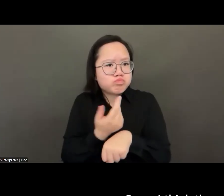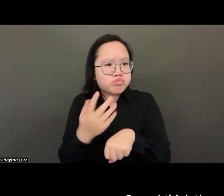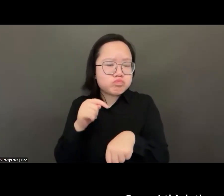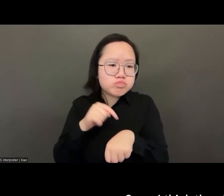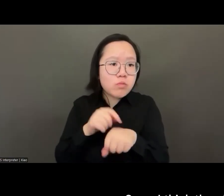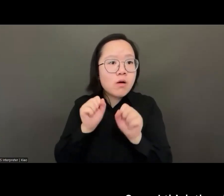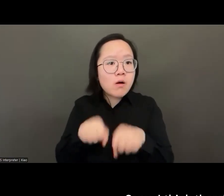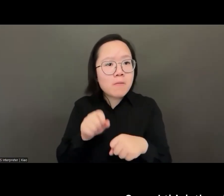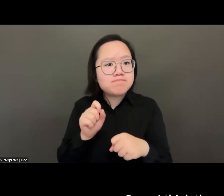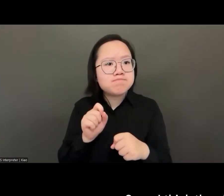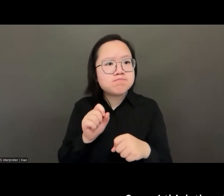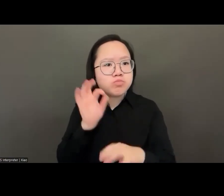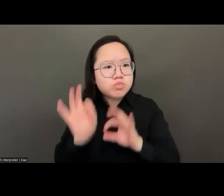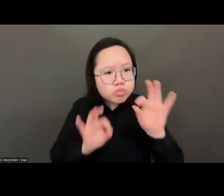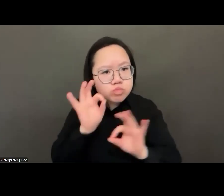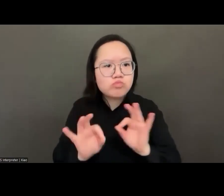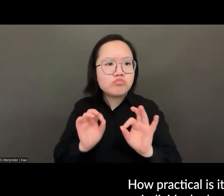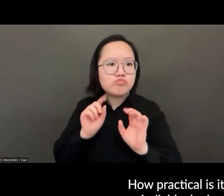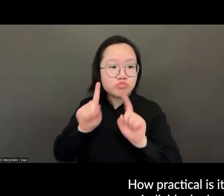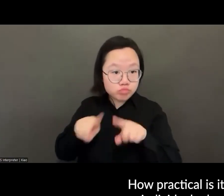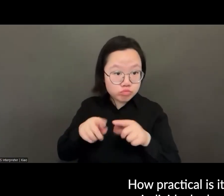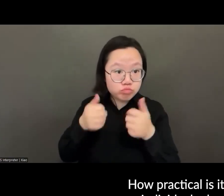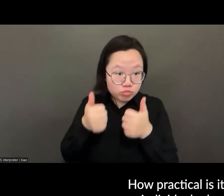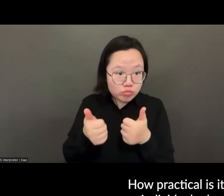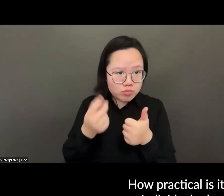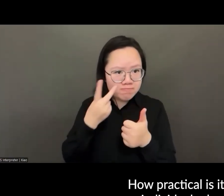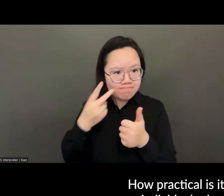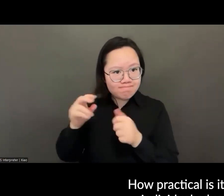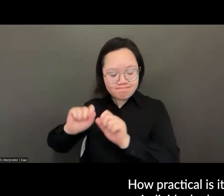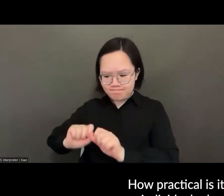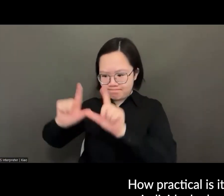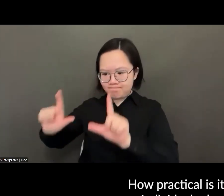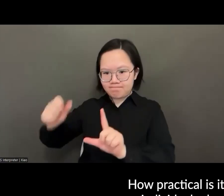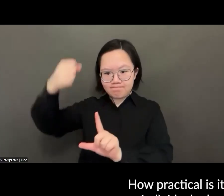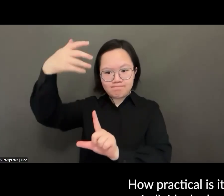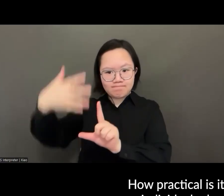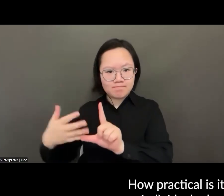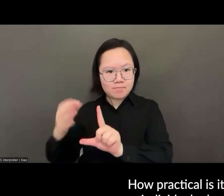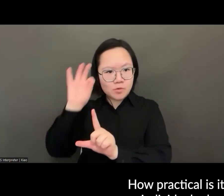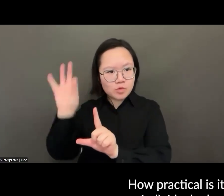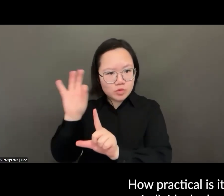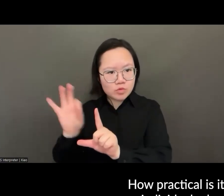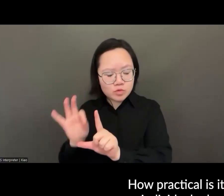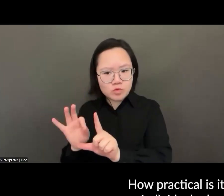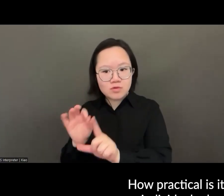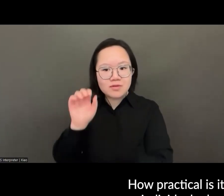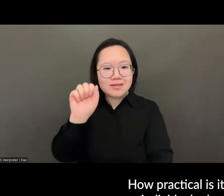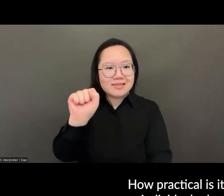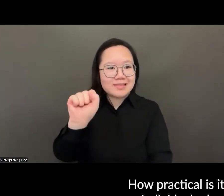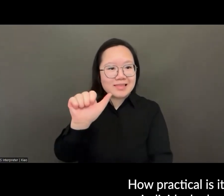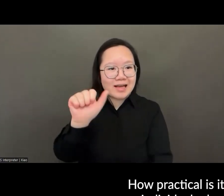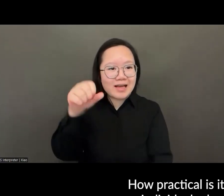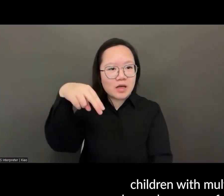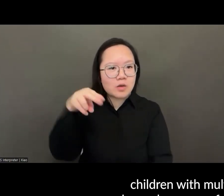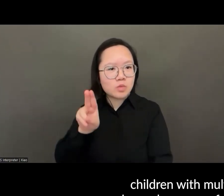Sanu, I think there's a question for you. How practical is it to plan and provide individual